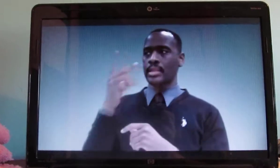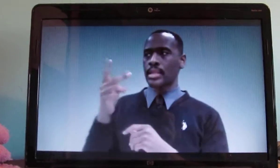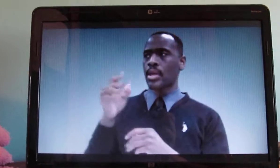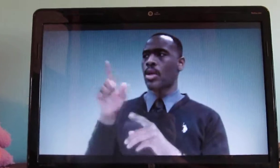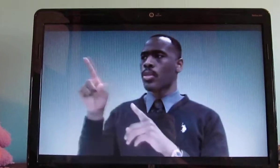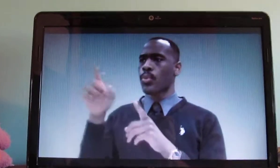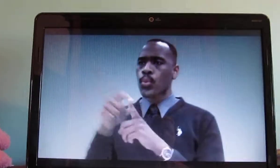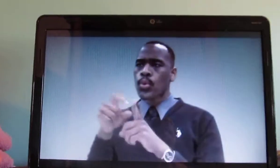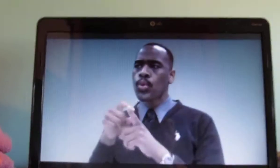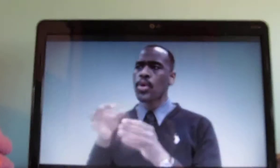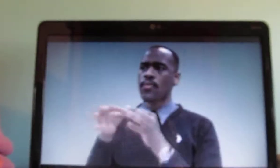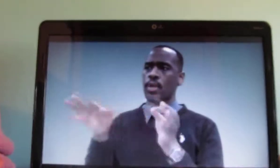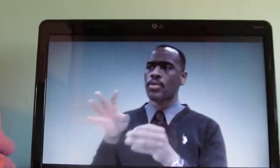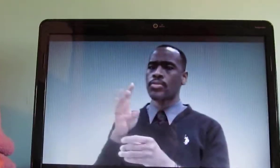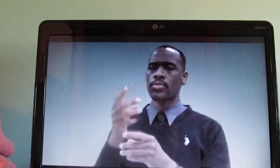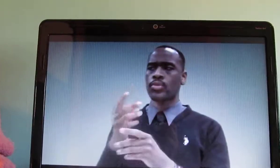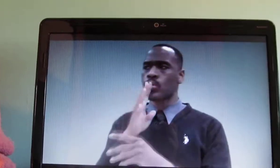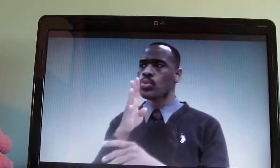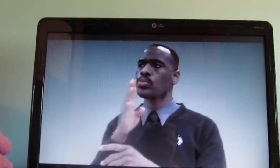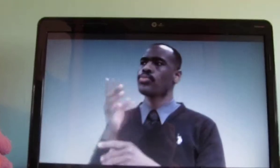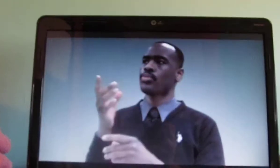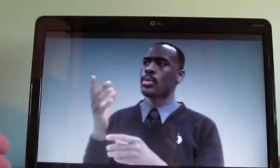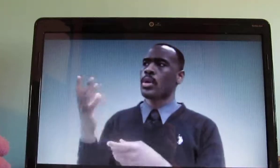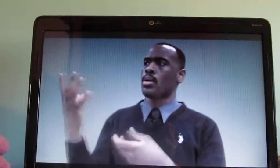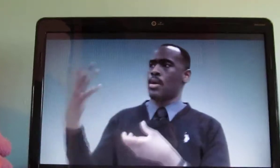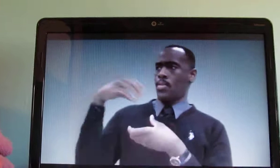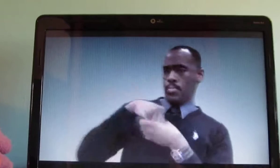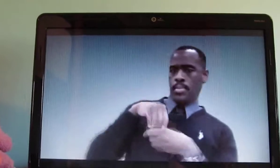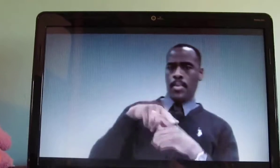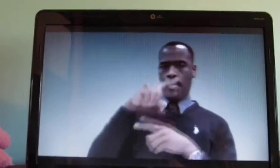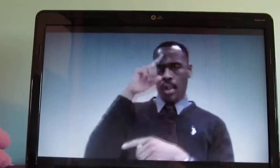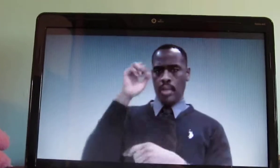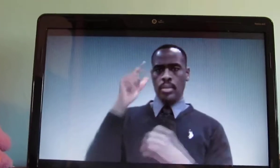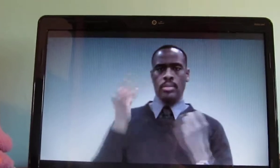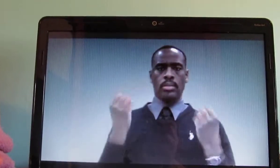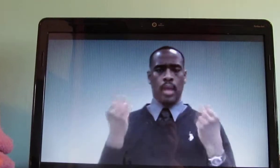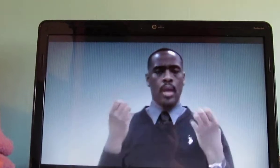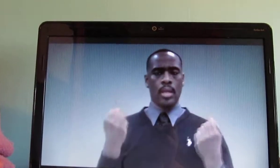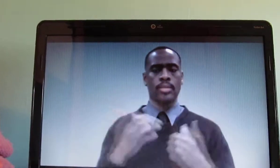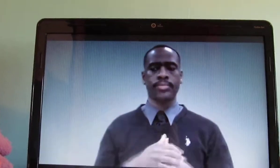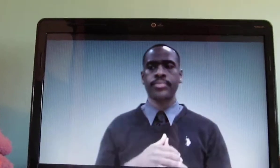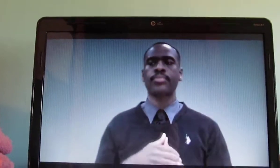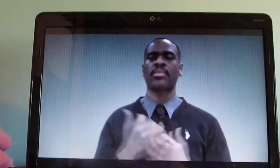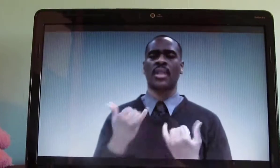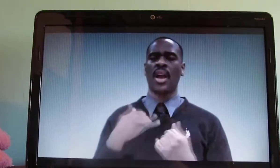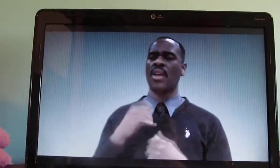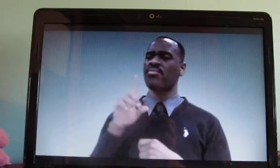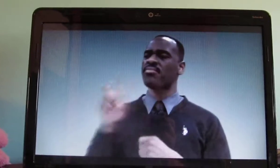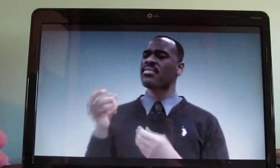And the black hearing people see the words and speak and incorporate with black sign